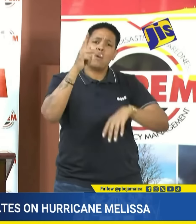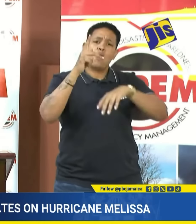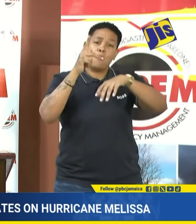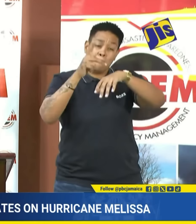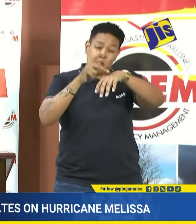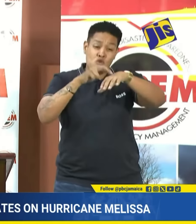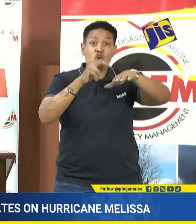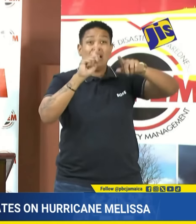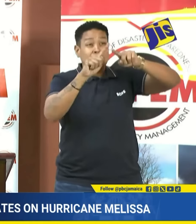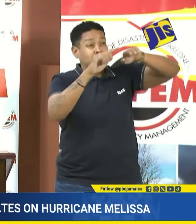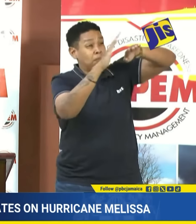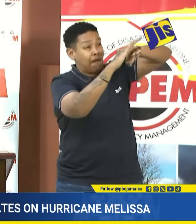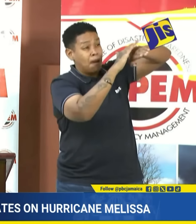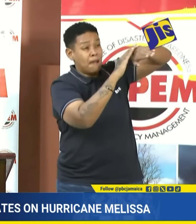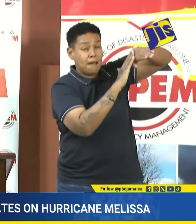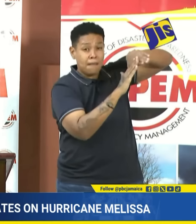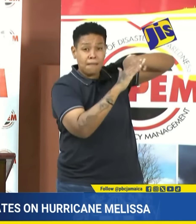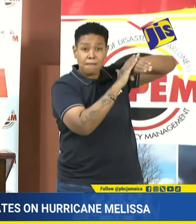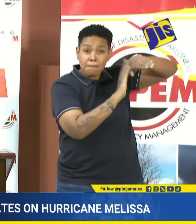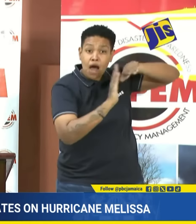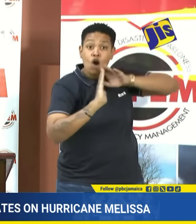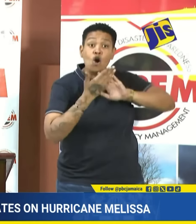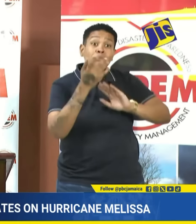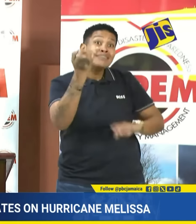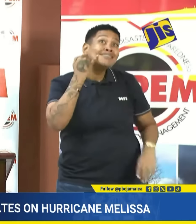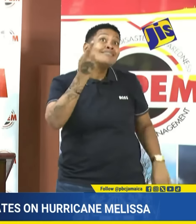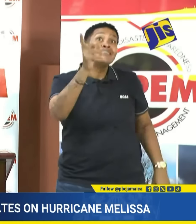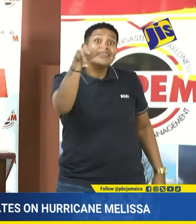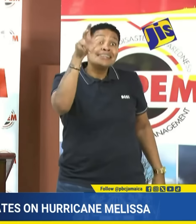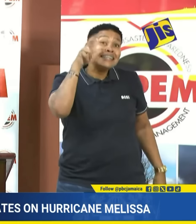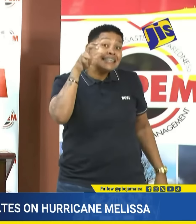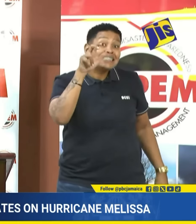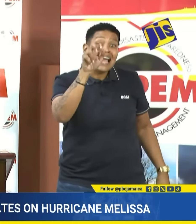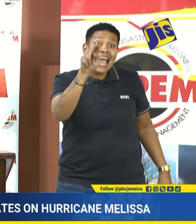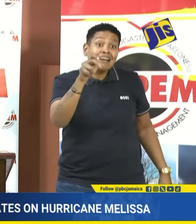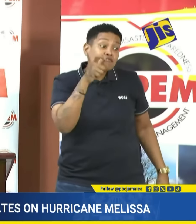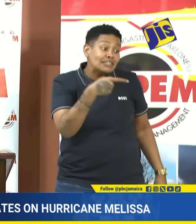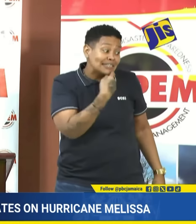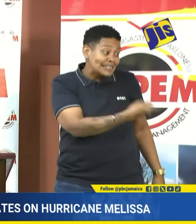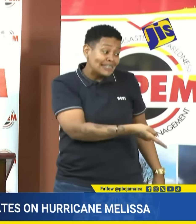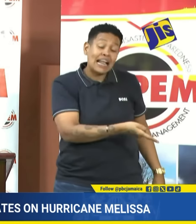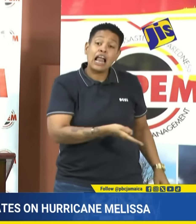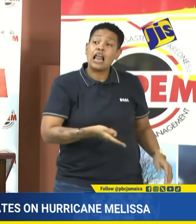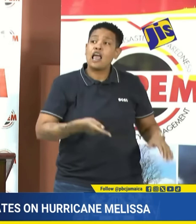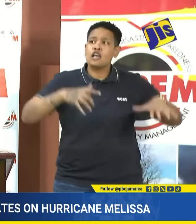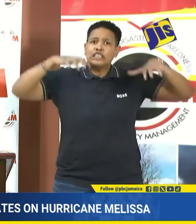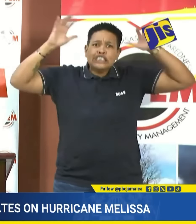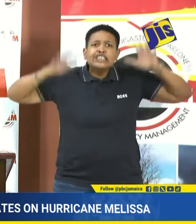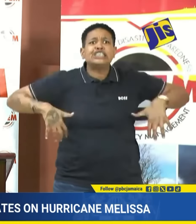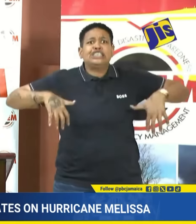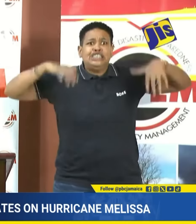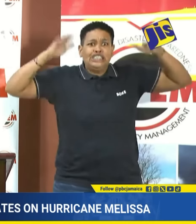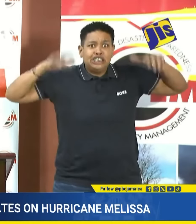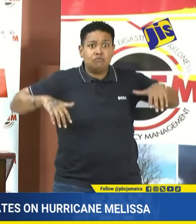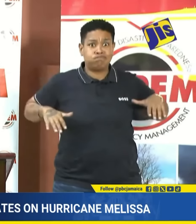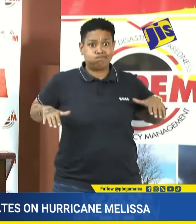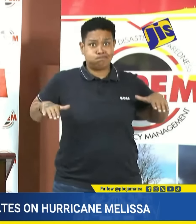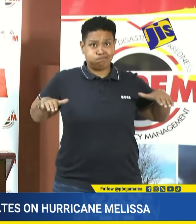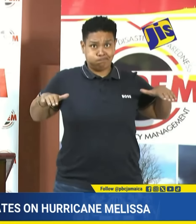in all the communities. And if you listen to what Evan said about the level of rainfall